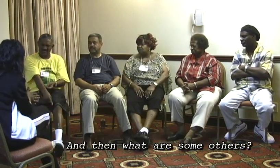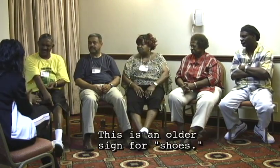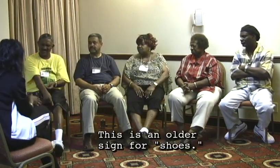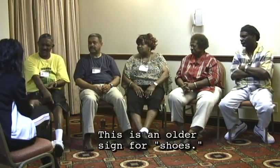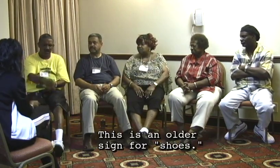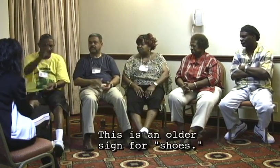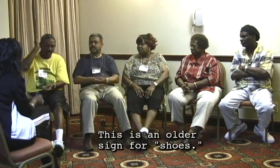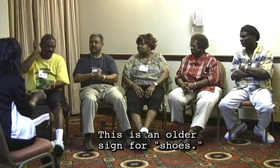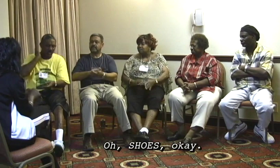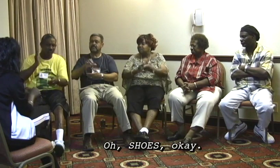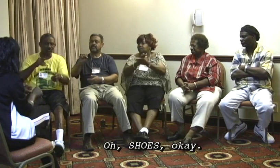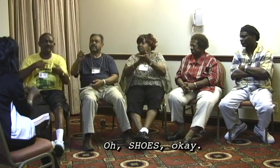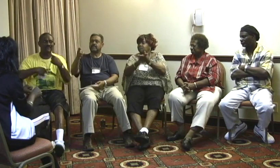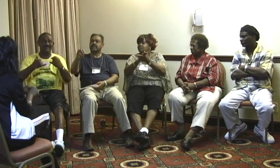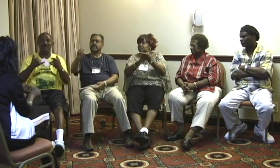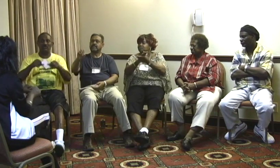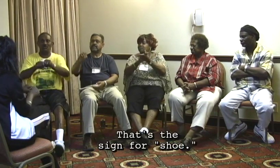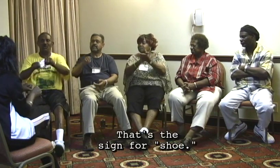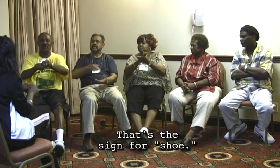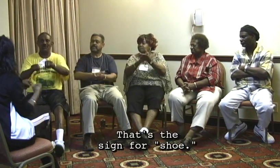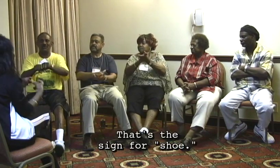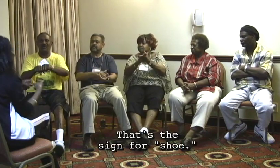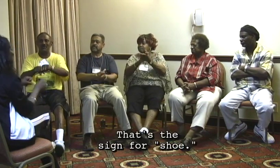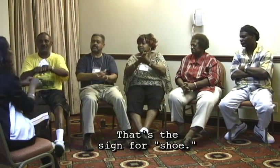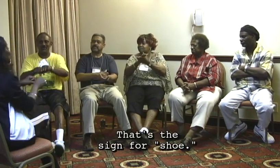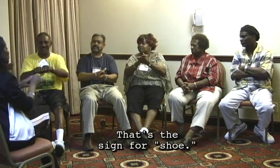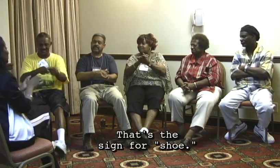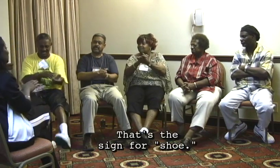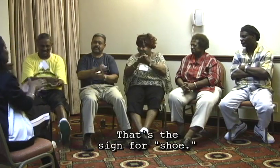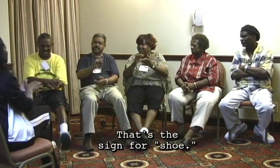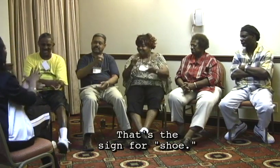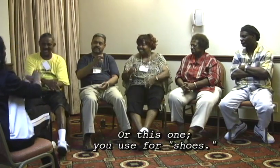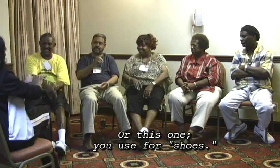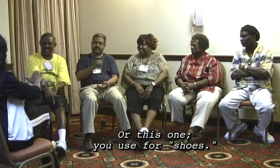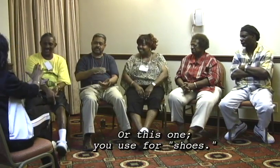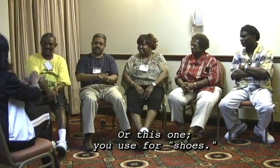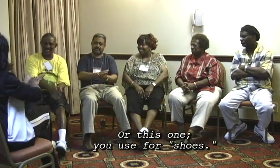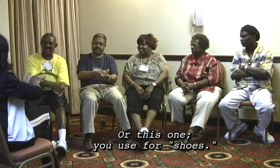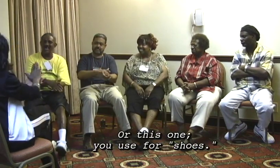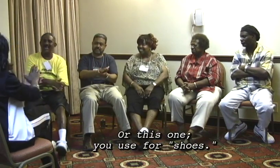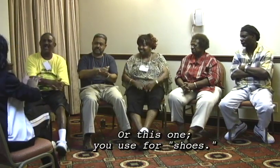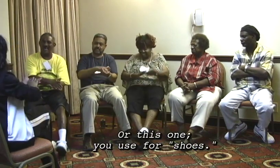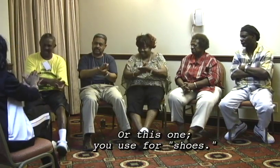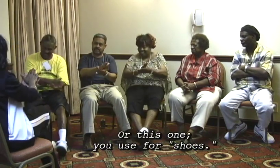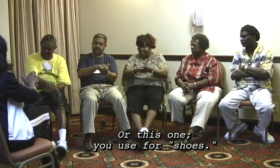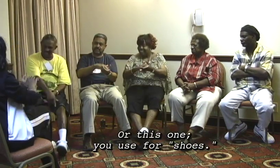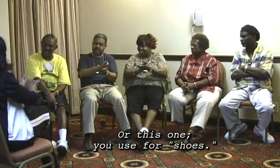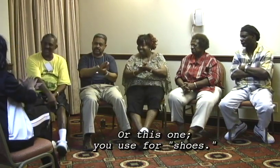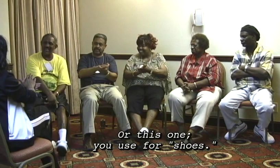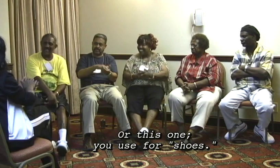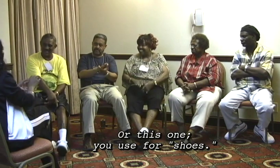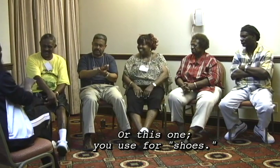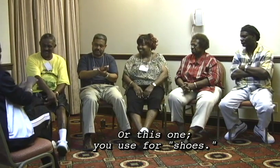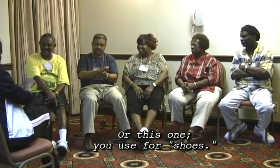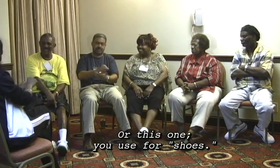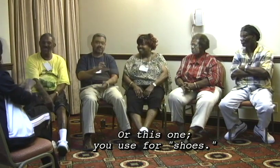older sign for shoe. We Oh, don't use that's it for now, but we used shoes. it in the past. Shoes. Okay. Mhm. Right. Or shoe. this Mhm. one you That's use shoe. for That's shoes. right. Yeah, we use